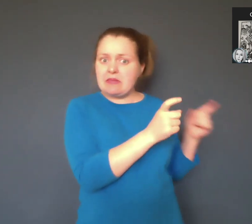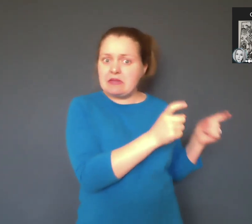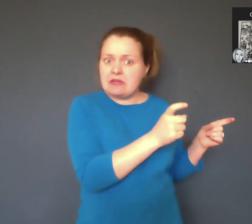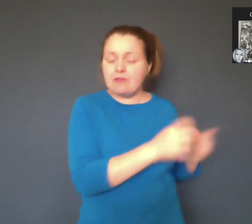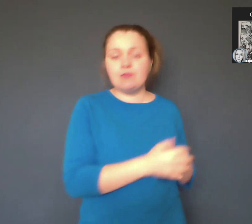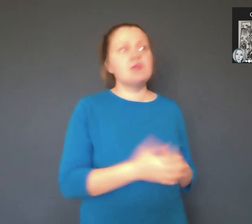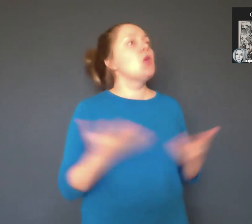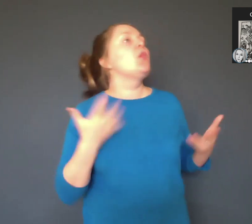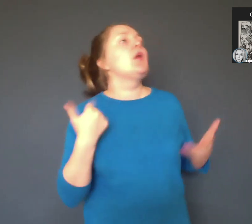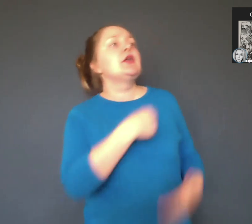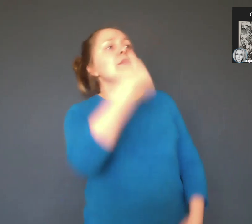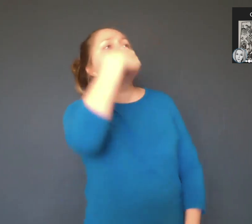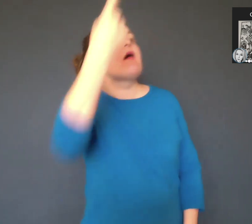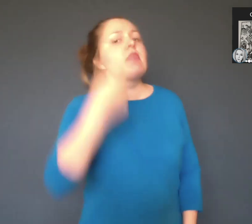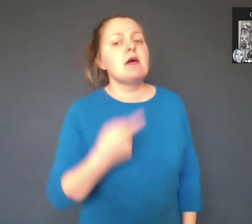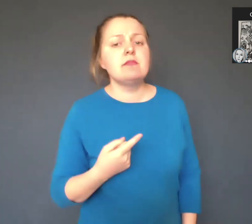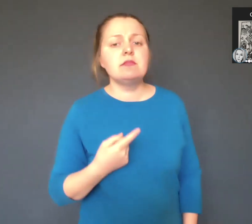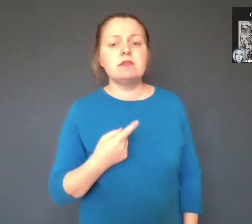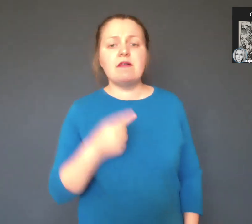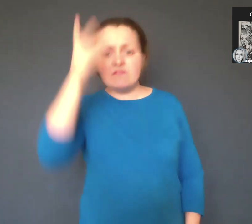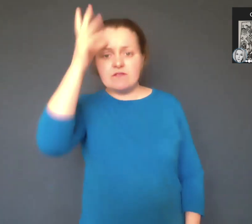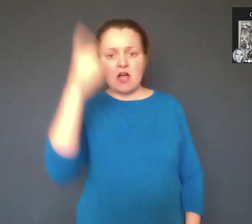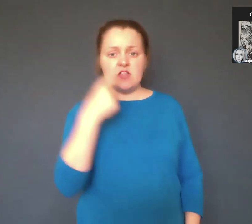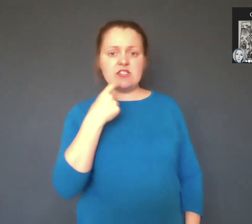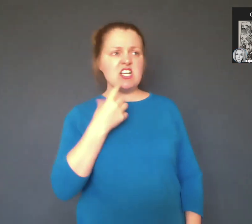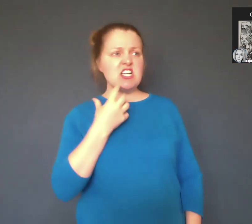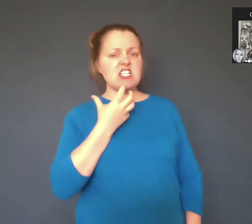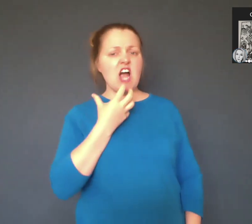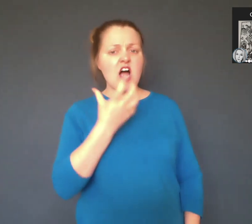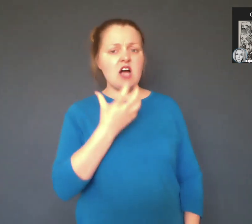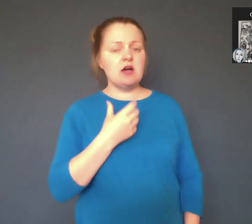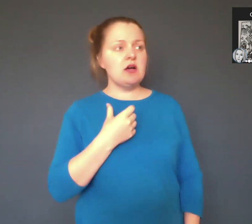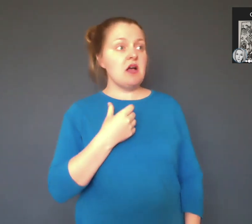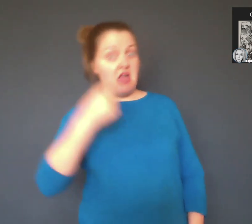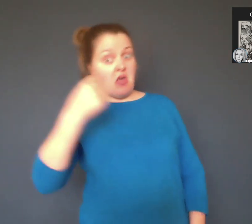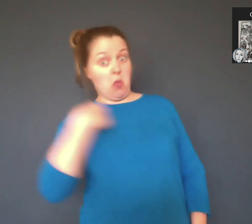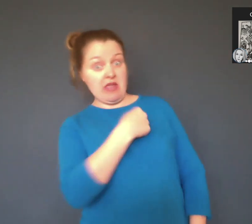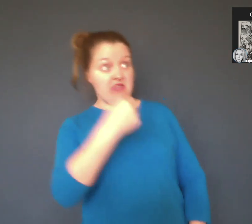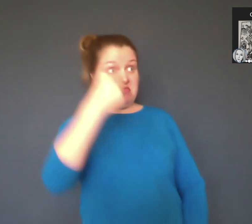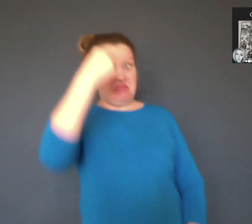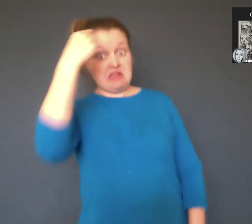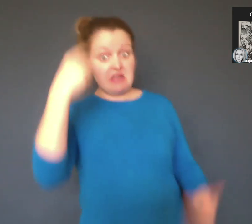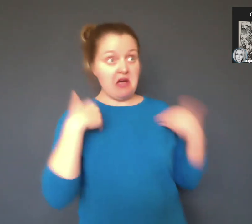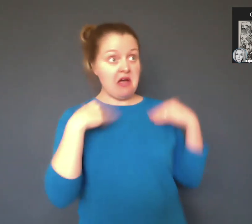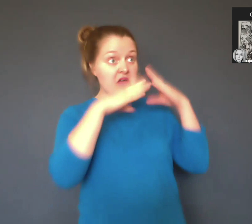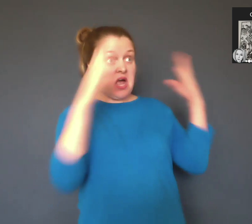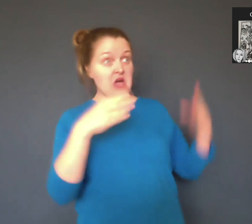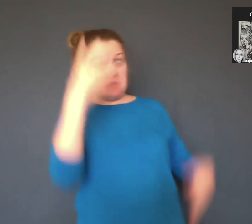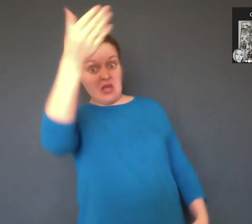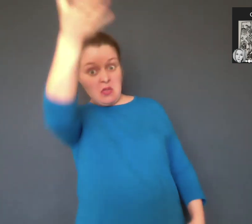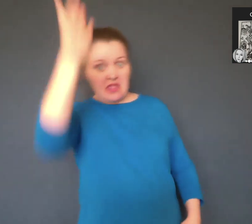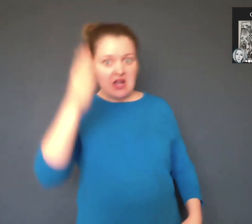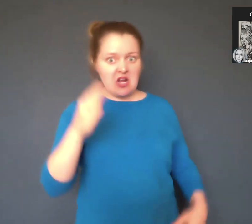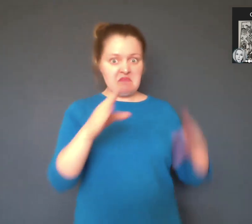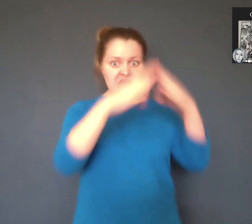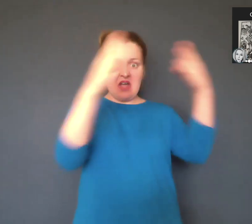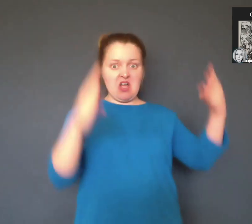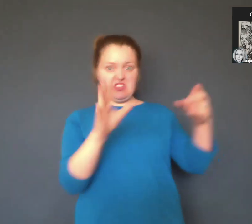house out there that hides in a mist and steals children with magic? It's ridiculous." Calm down,"